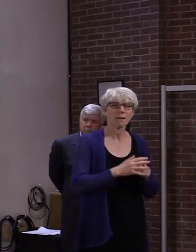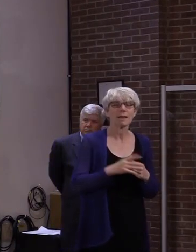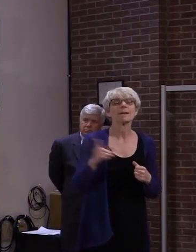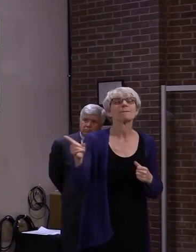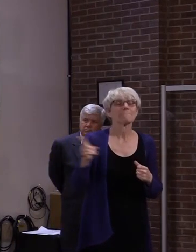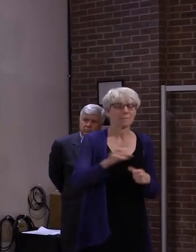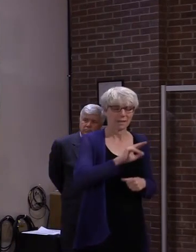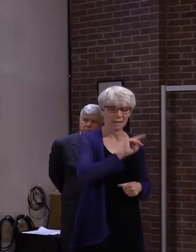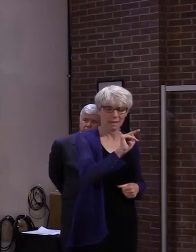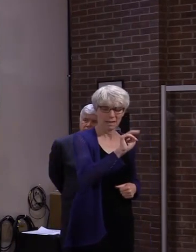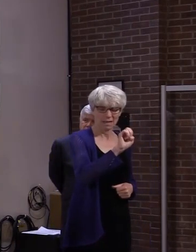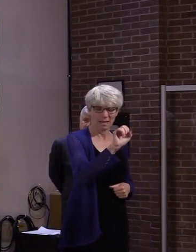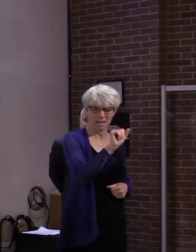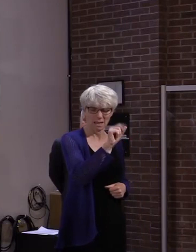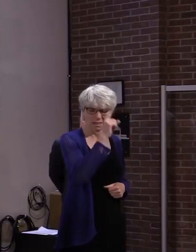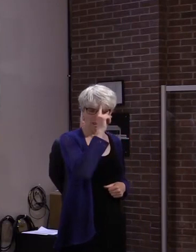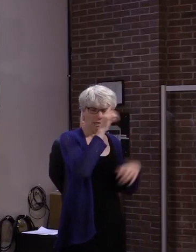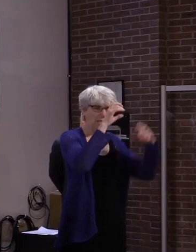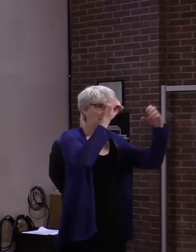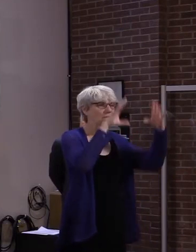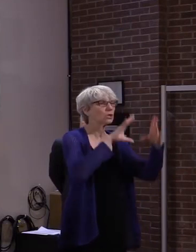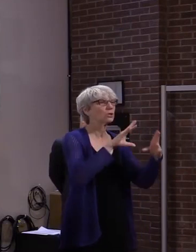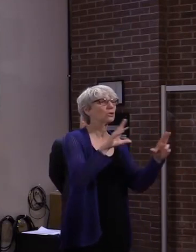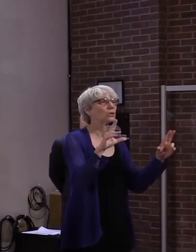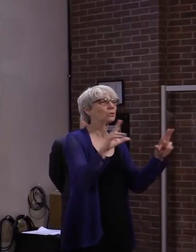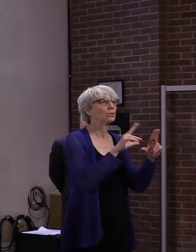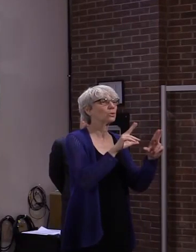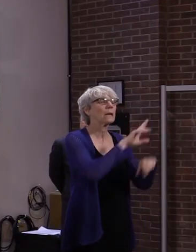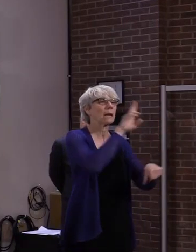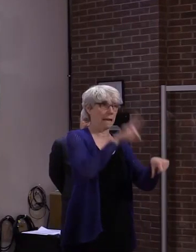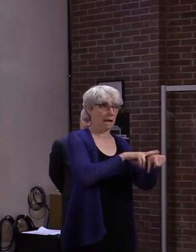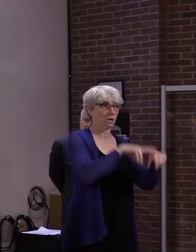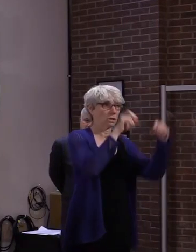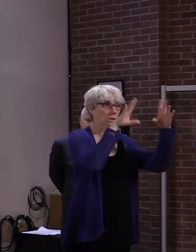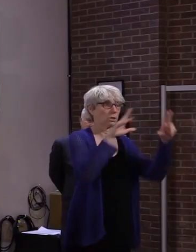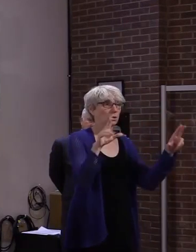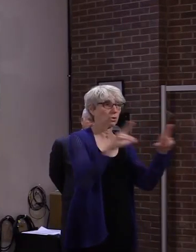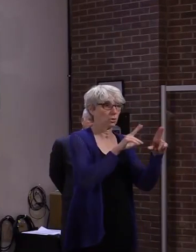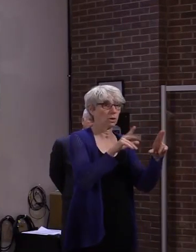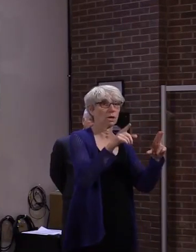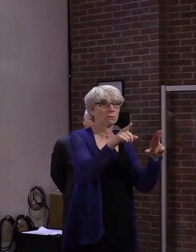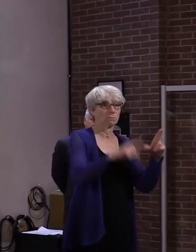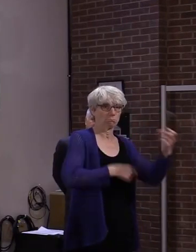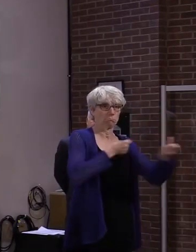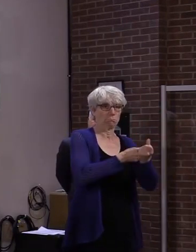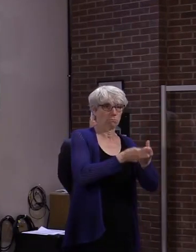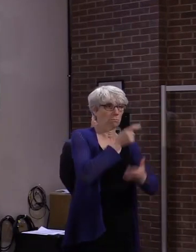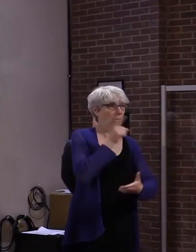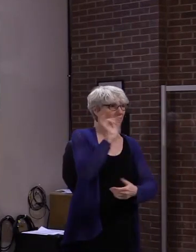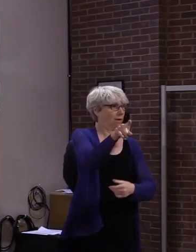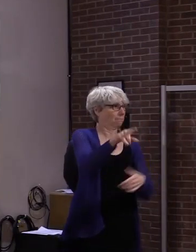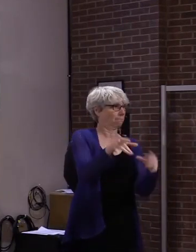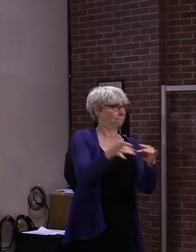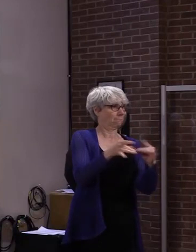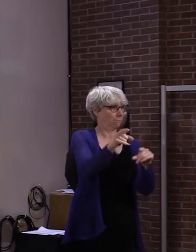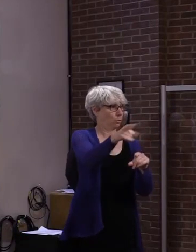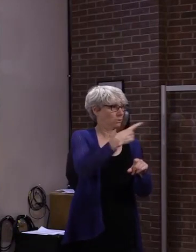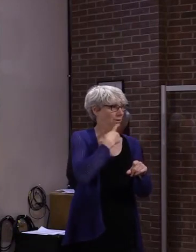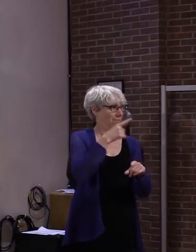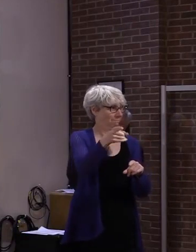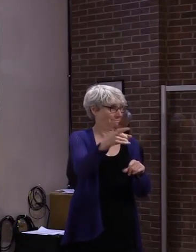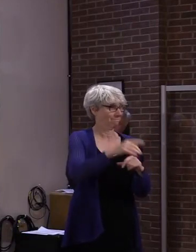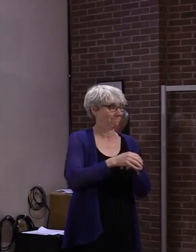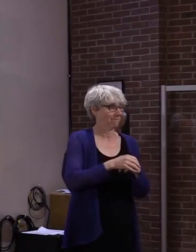the nea i guess i believe it is nationally uh actually has endorsed what you just said um in